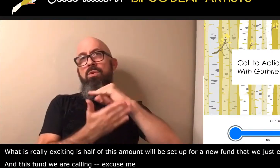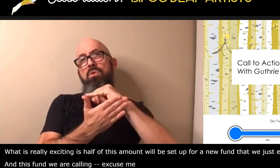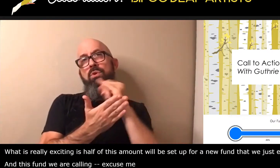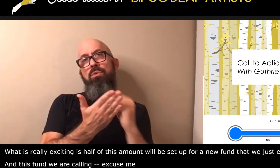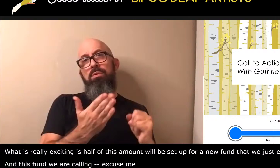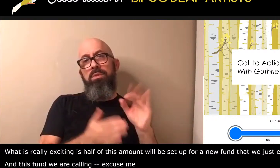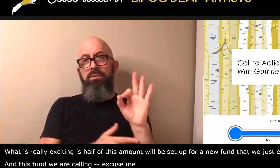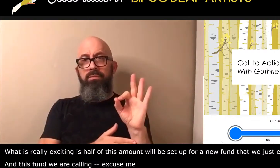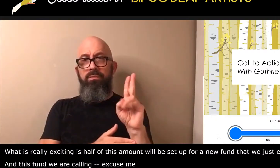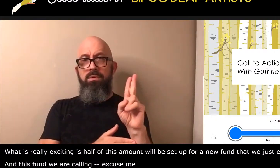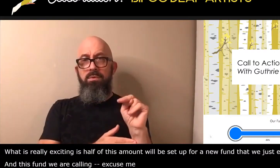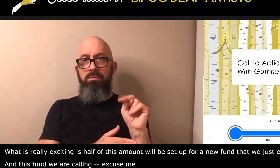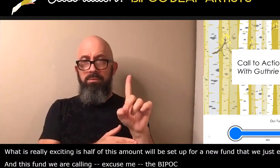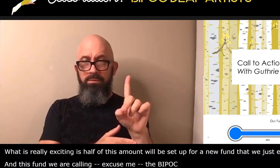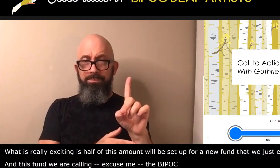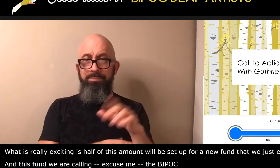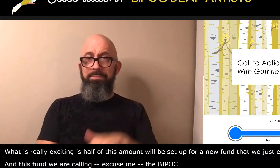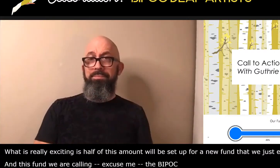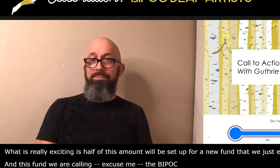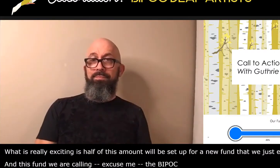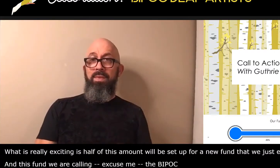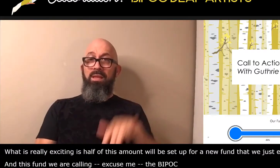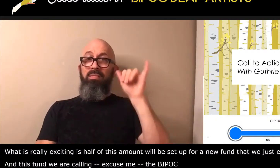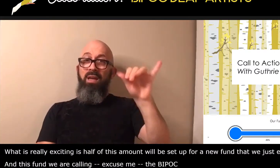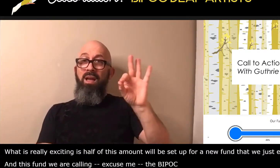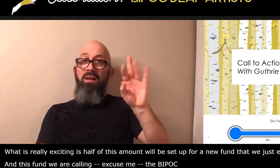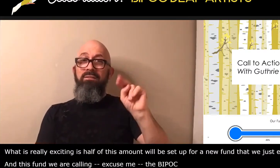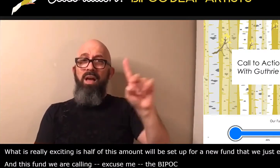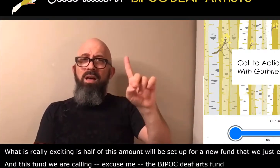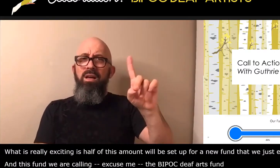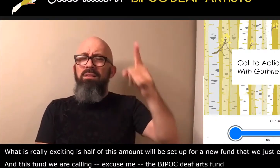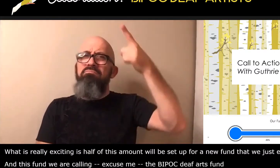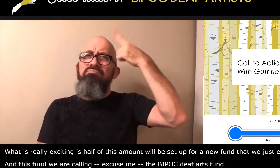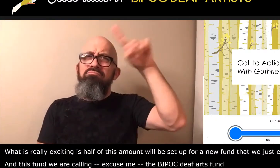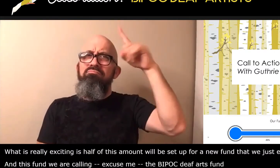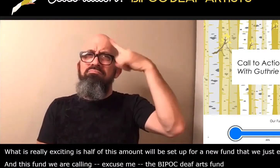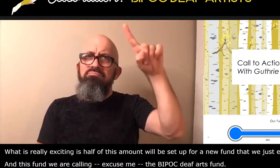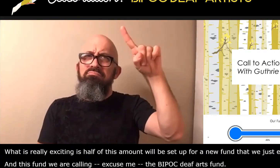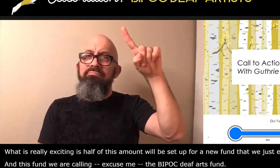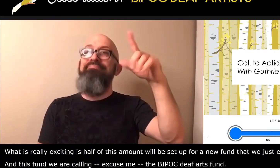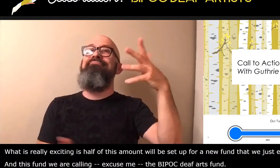BIPOC Deaf Arts Fund.